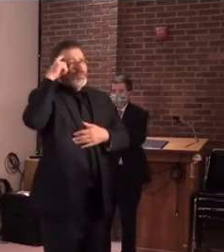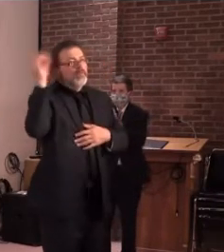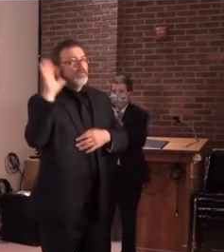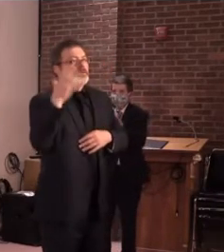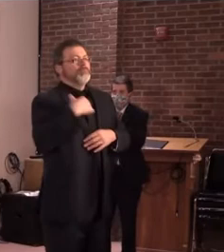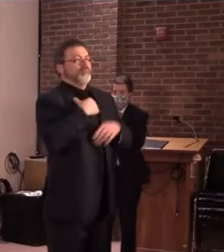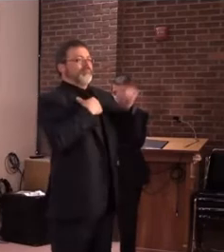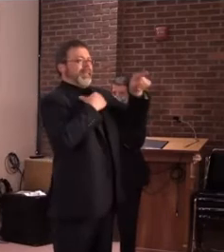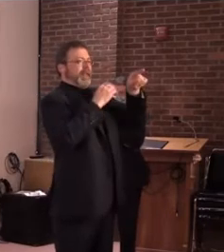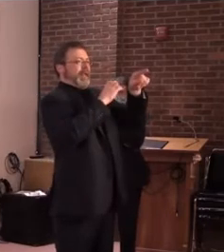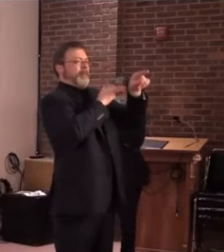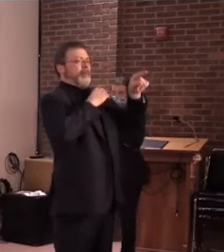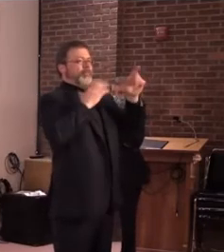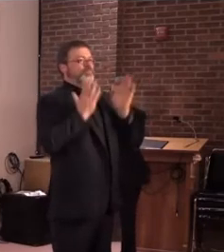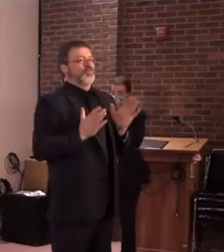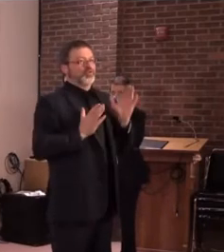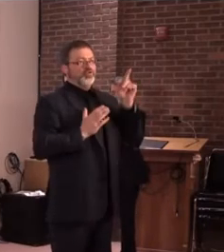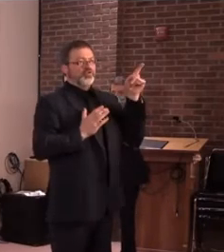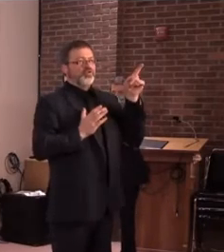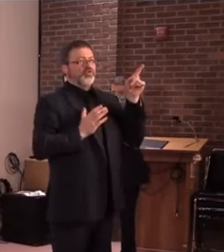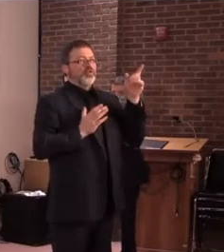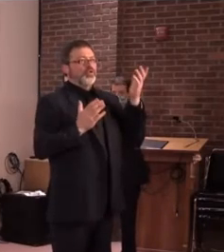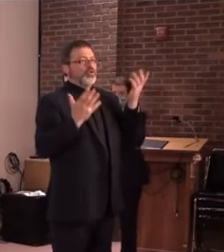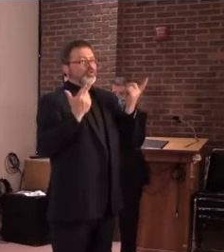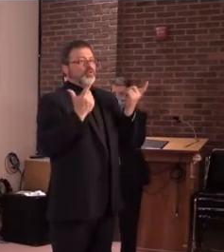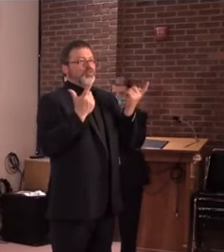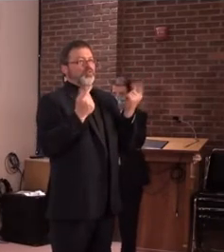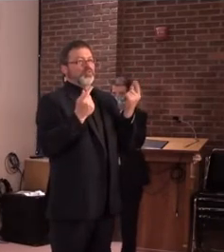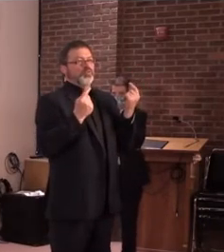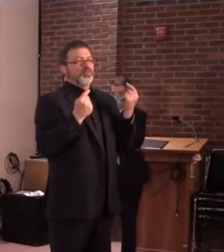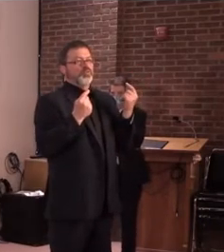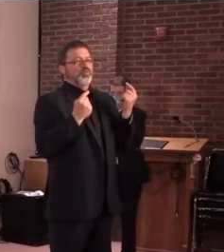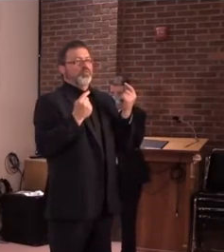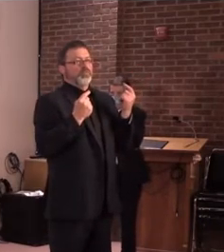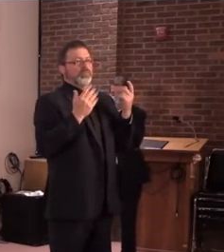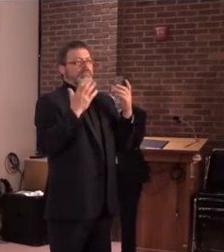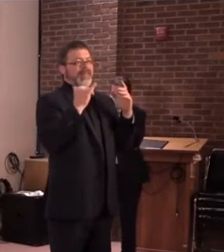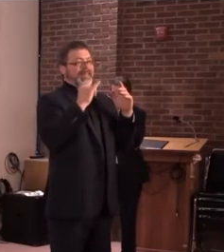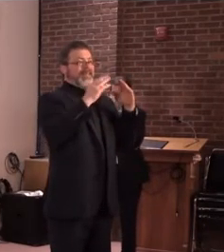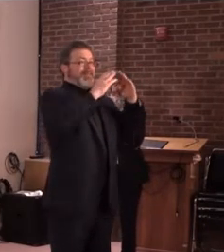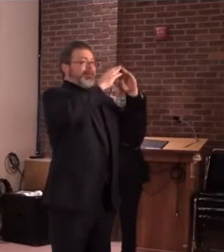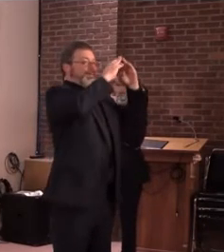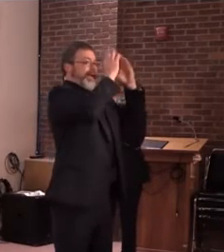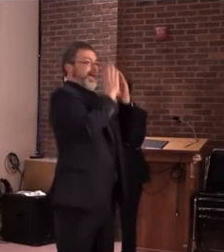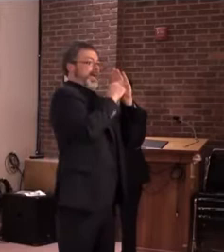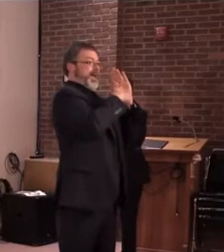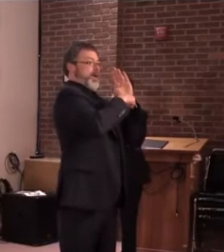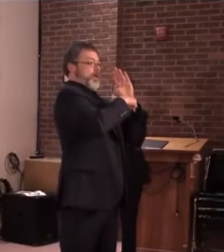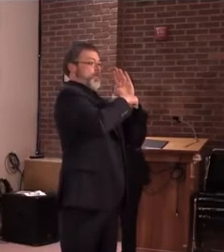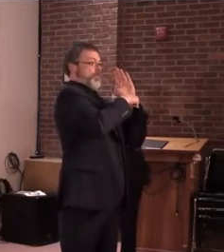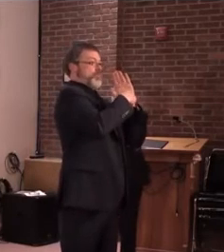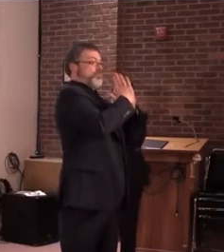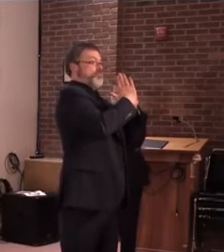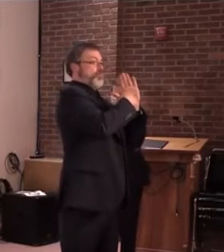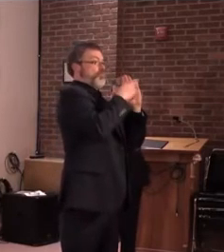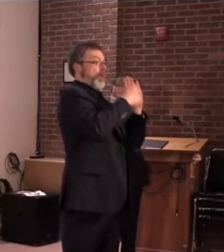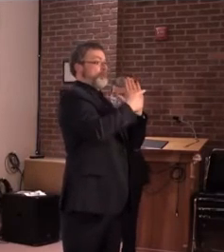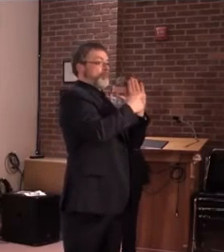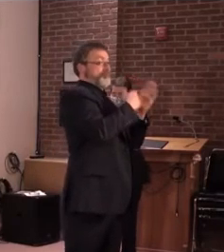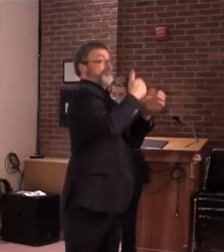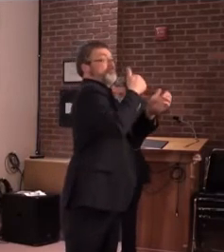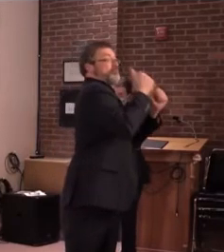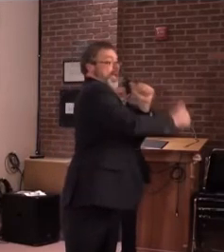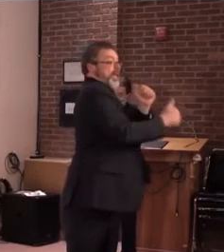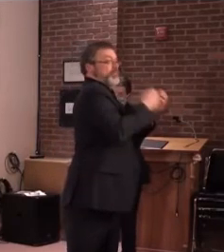House of Representatives passed their package, which would have included money for the backfill of some of our